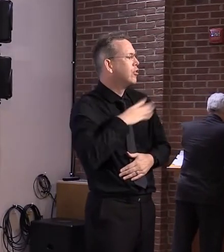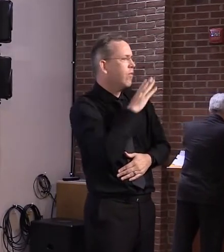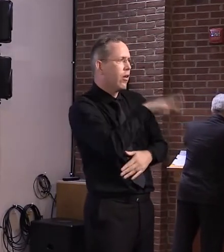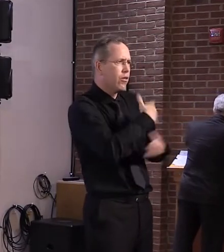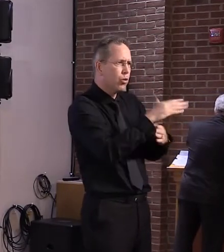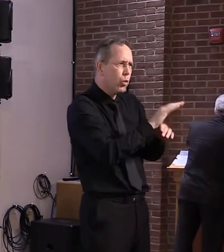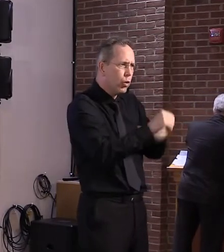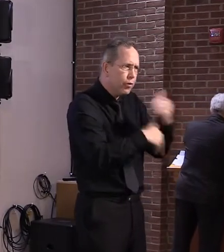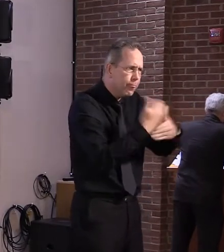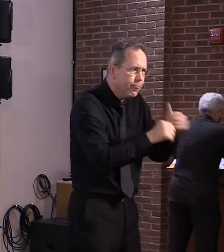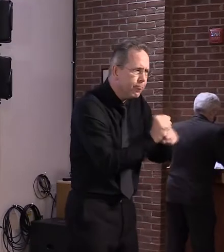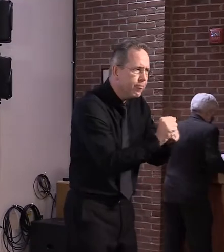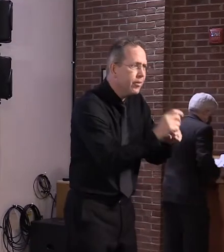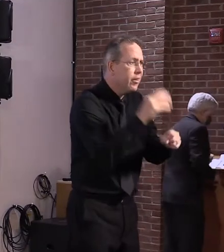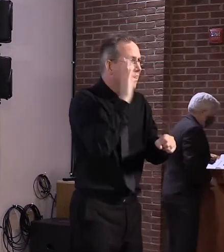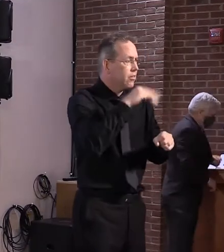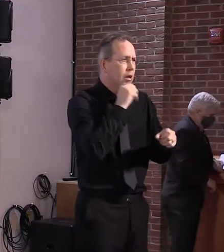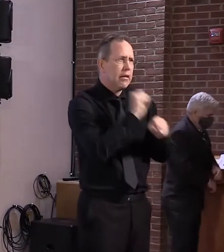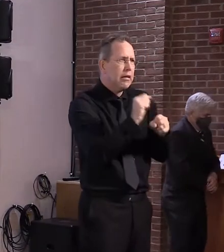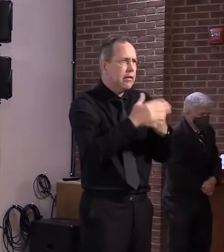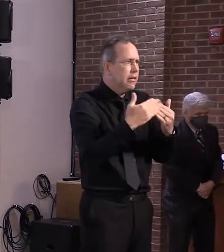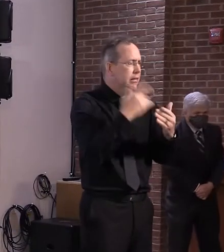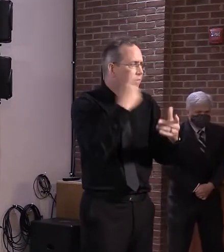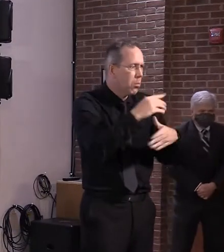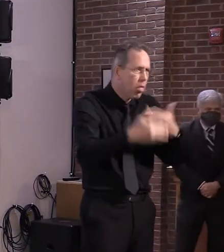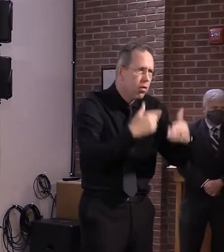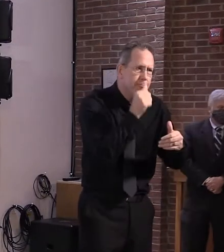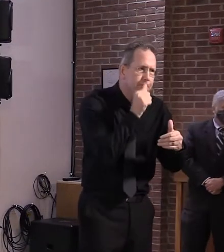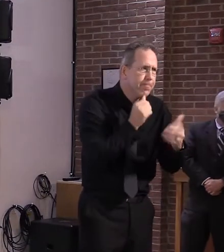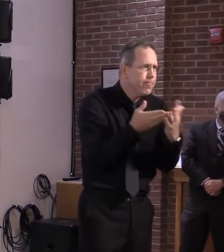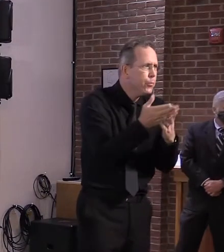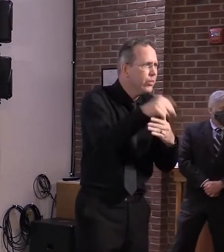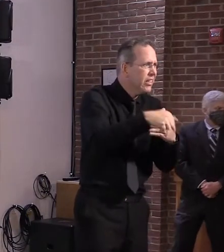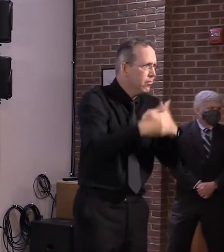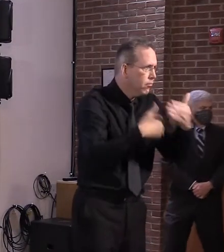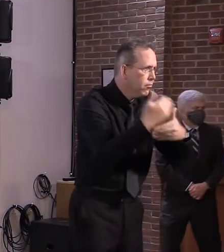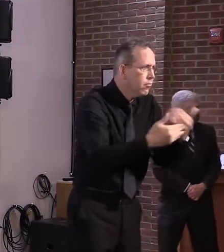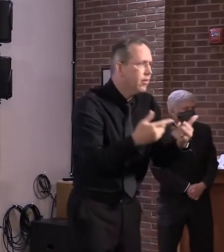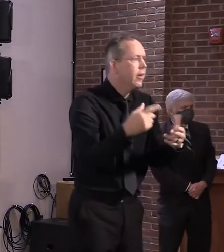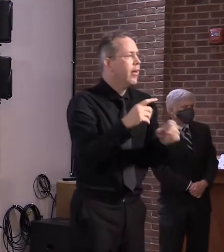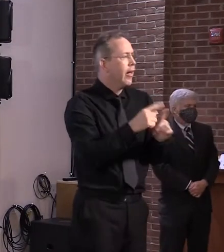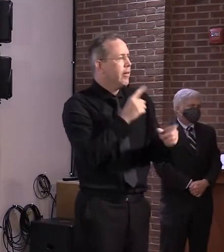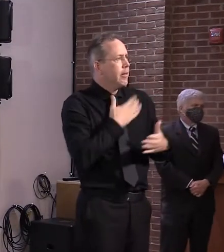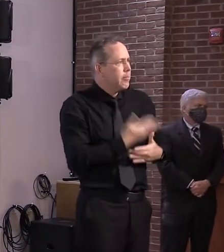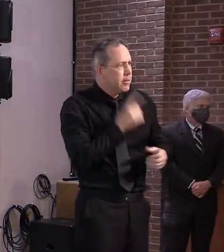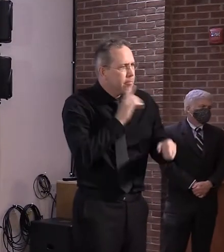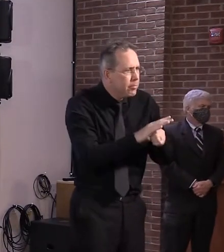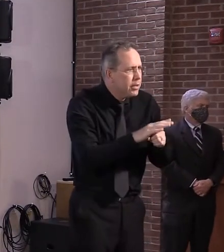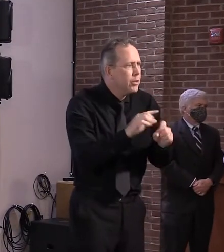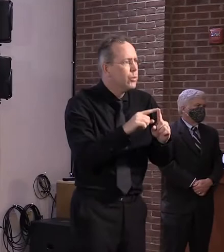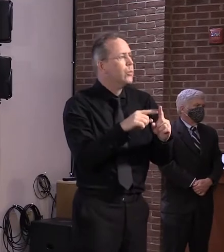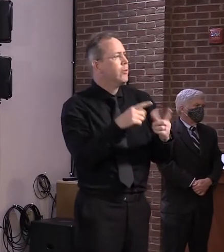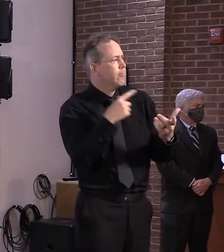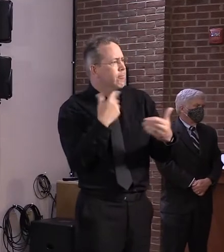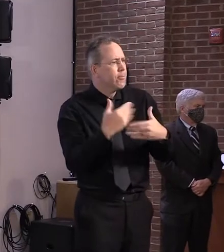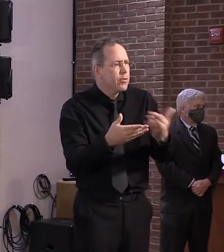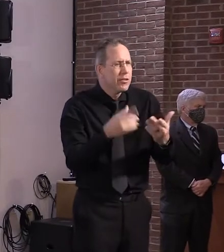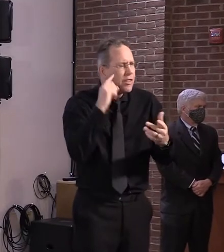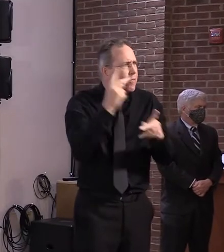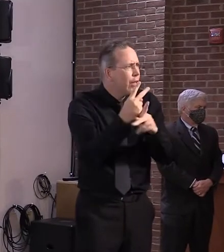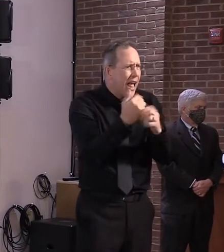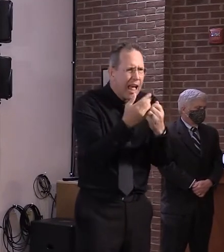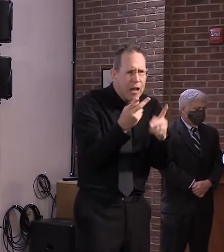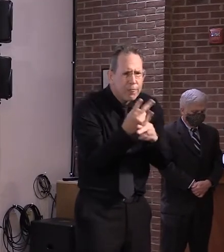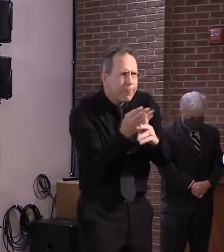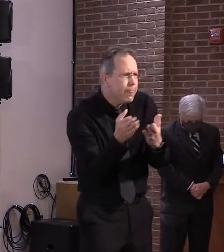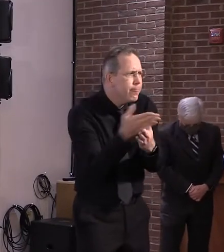challenges. Like so many others, they've had to find new ways to do things, and they did so while fulfilling